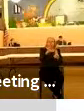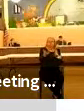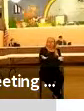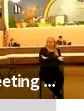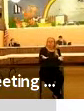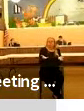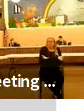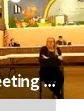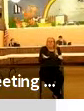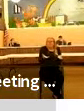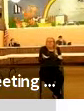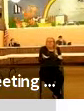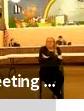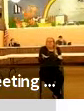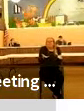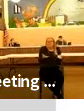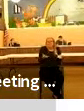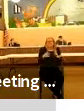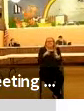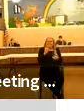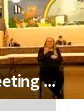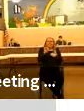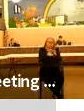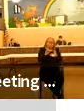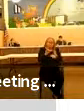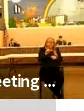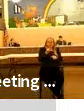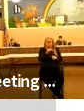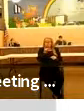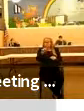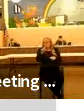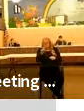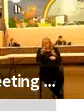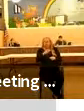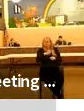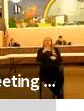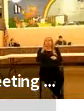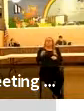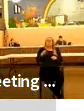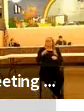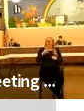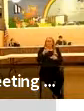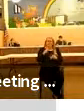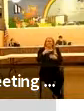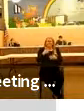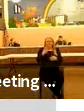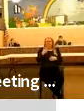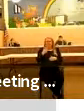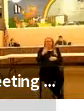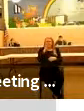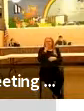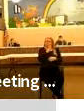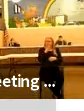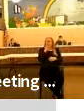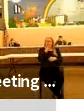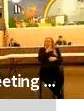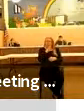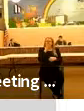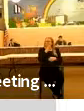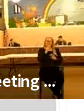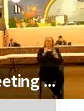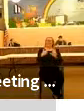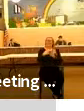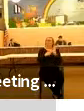would increase from 100 to 150. For commercial, it would increase from 100 to 150. For agriculture, it's not